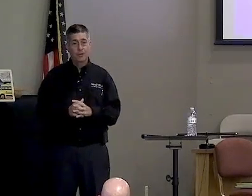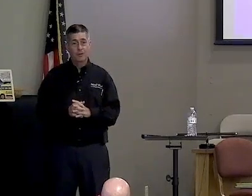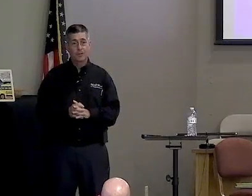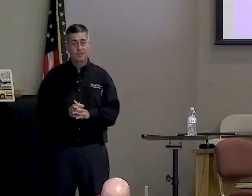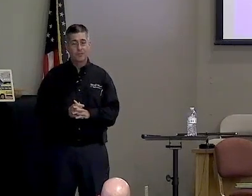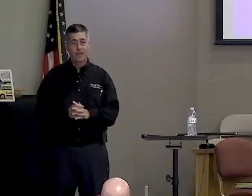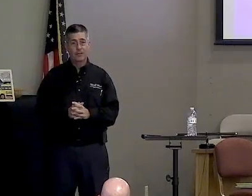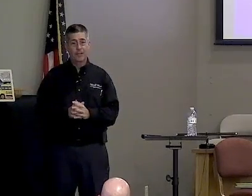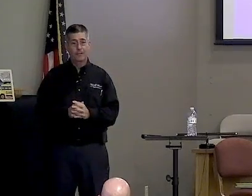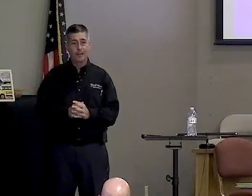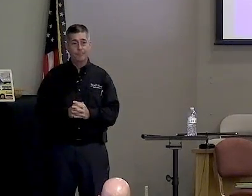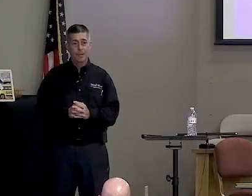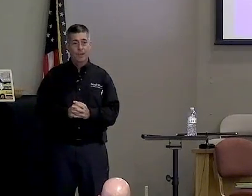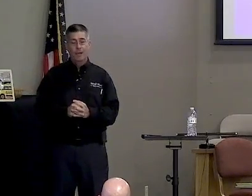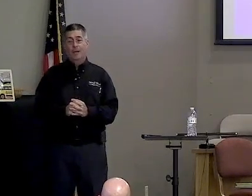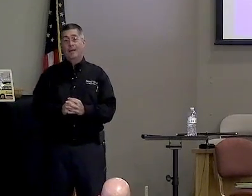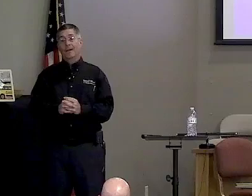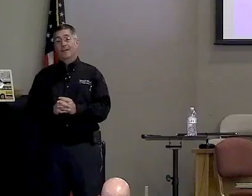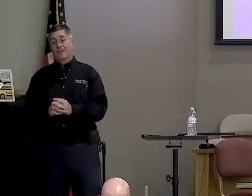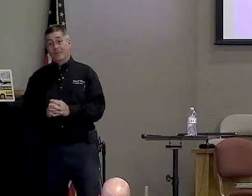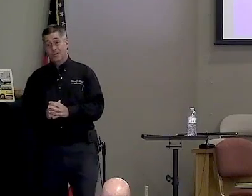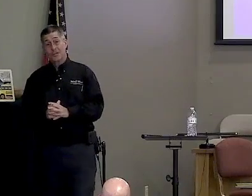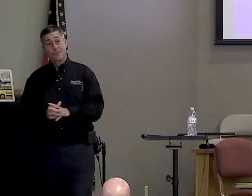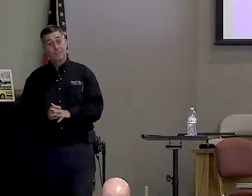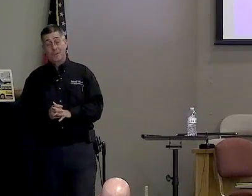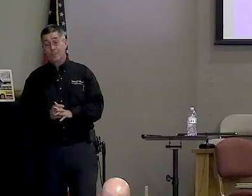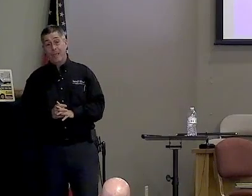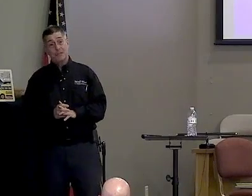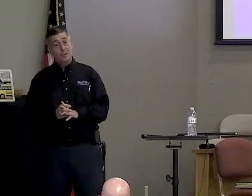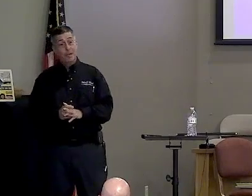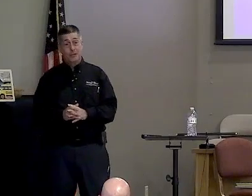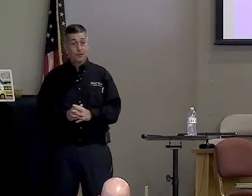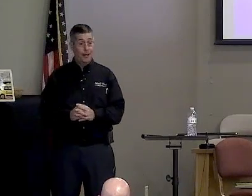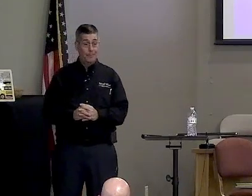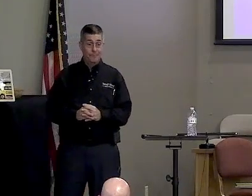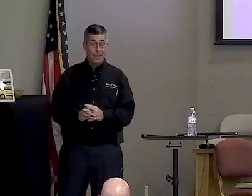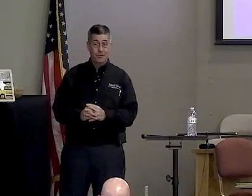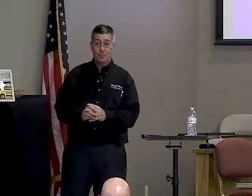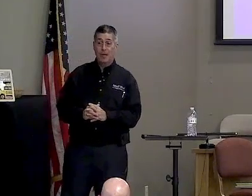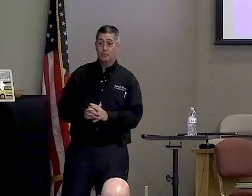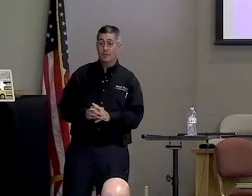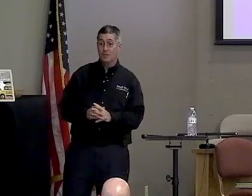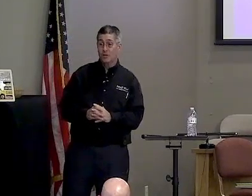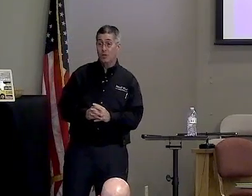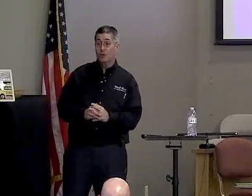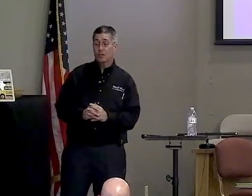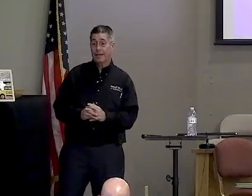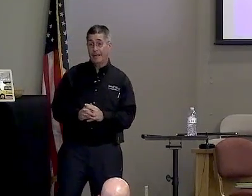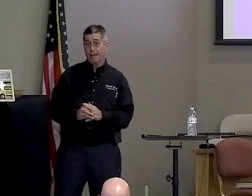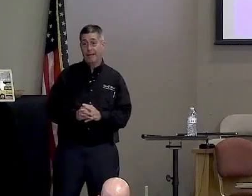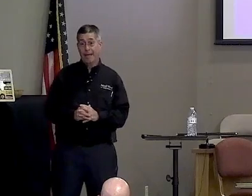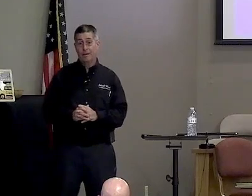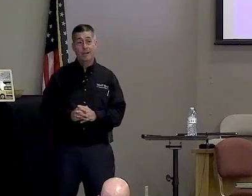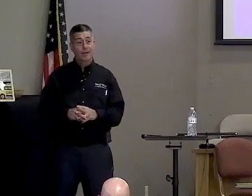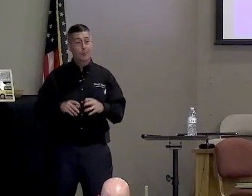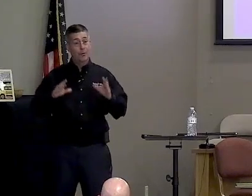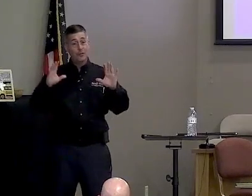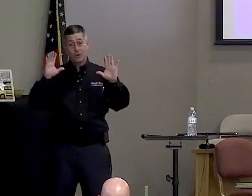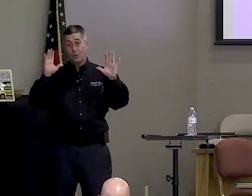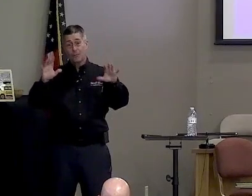it's, it's a fascinating thing. This is an amazing ministry. It's a ministry that's hugely needed. And praise the Lord for